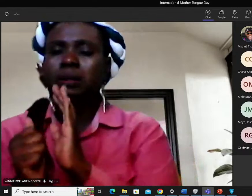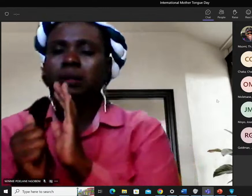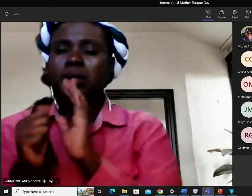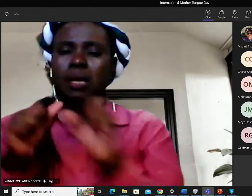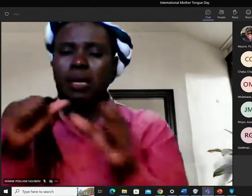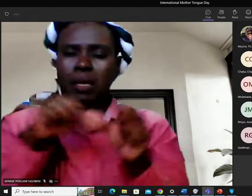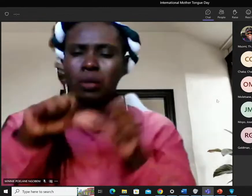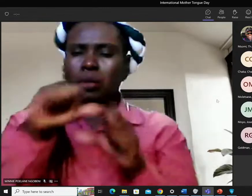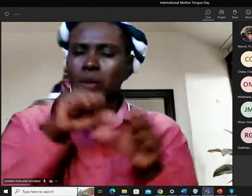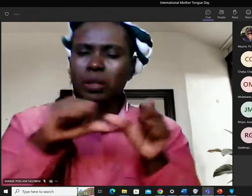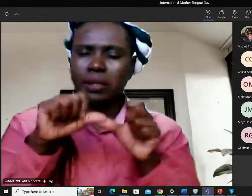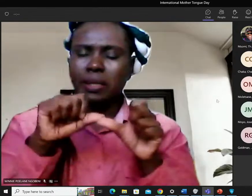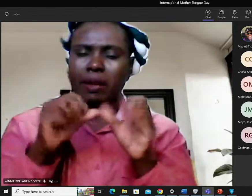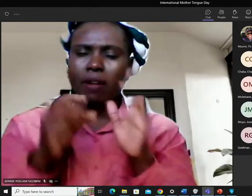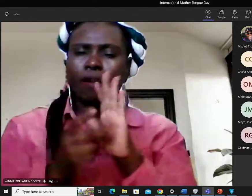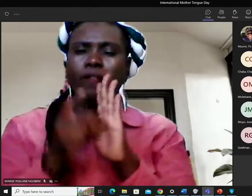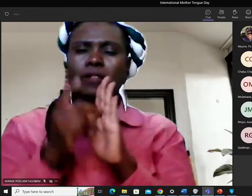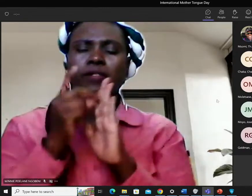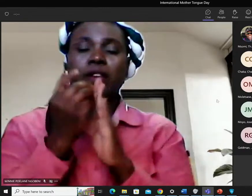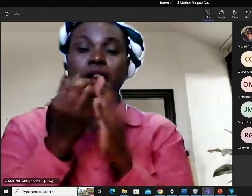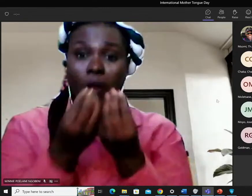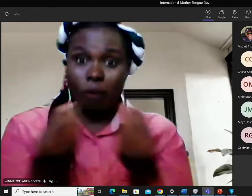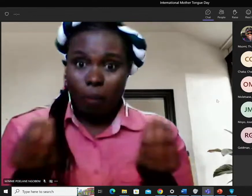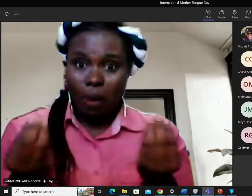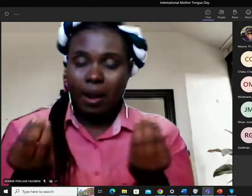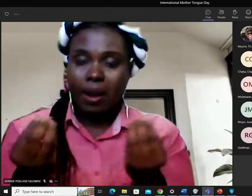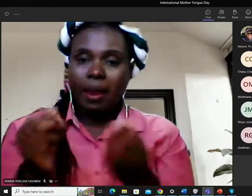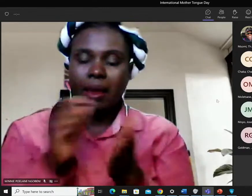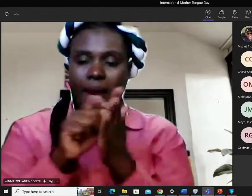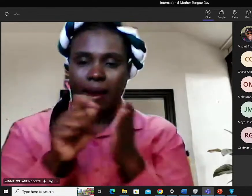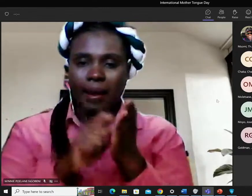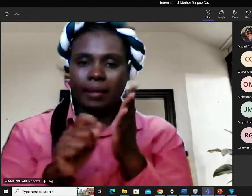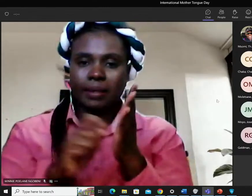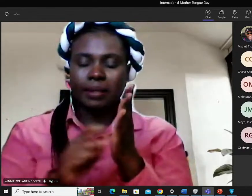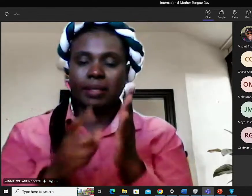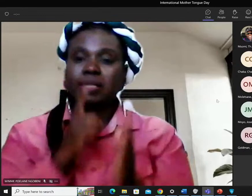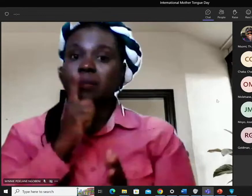for the development of the learner's speaking and writing abilities.